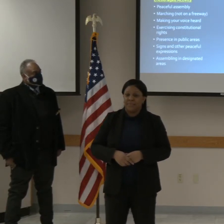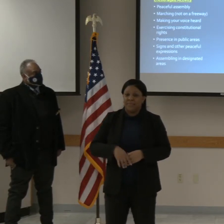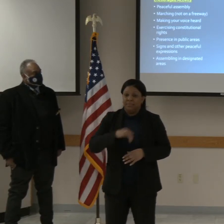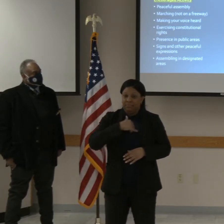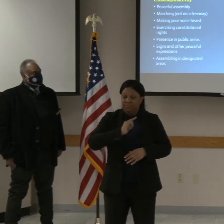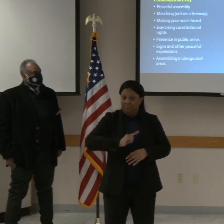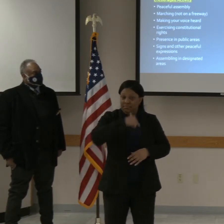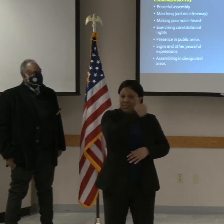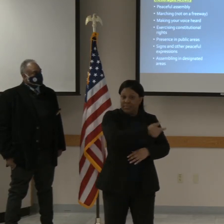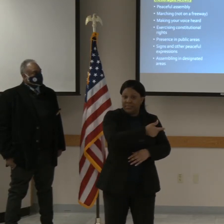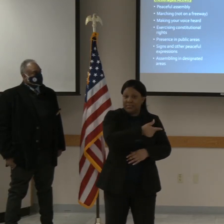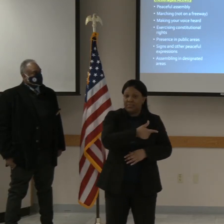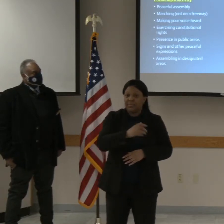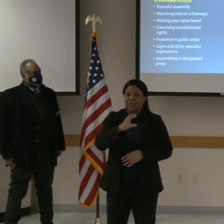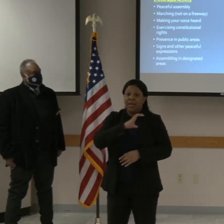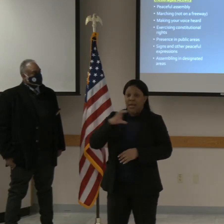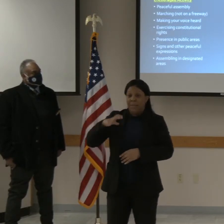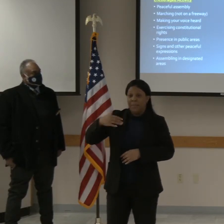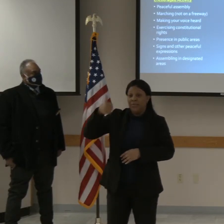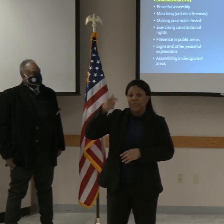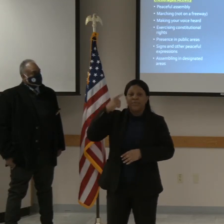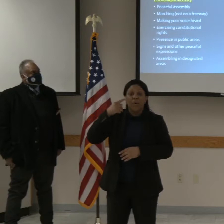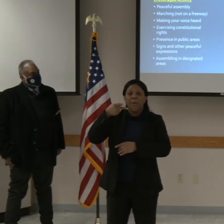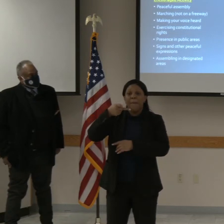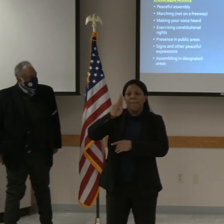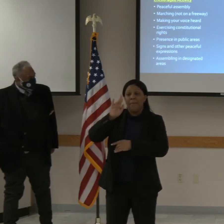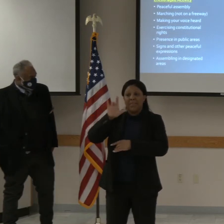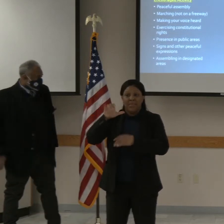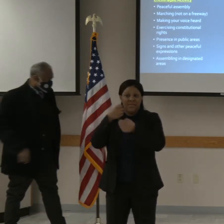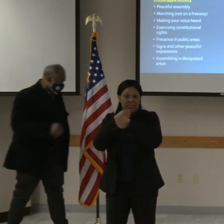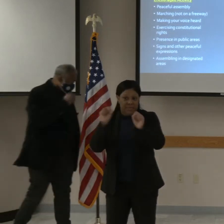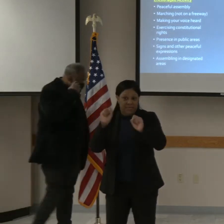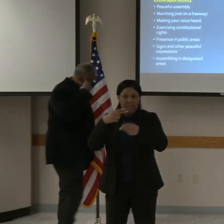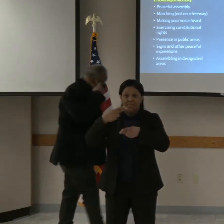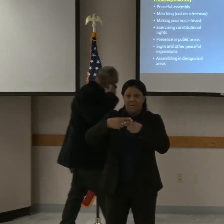Public Safety for the state of Minnesota, Commissioner John Harrington.